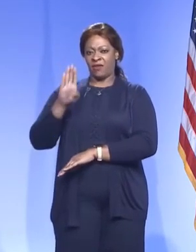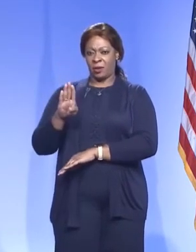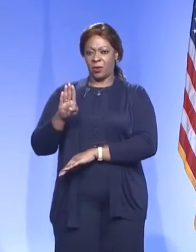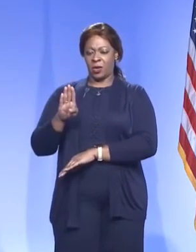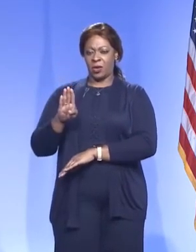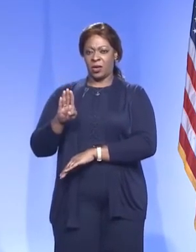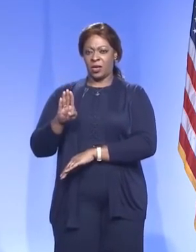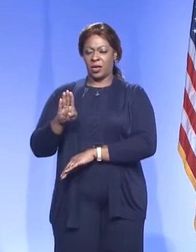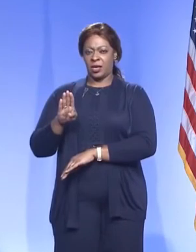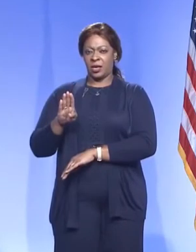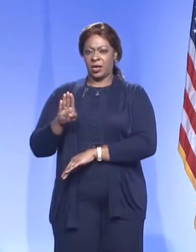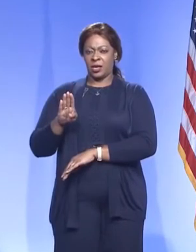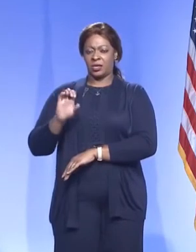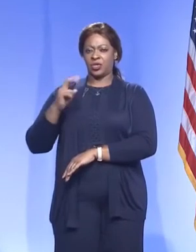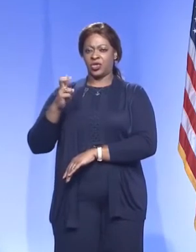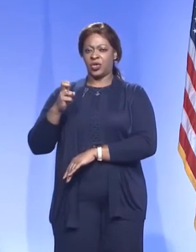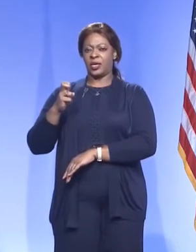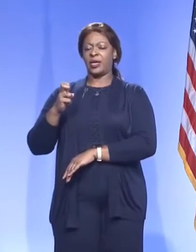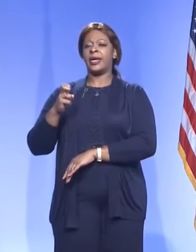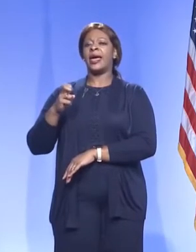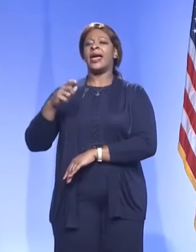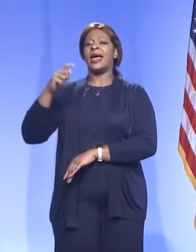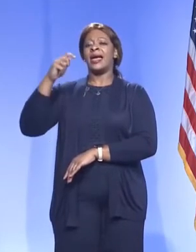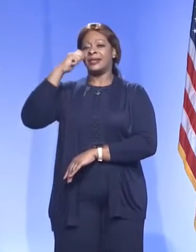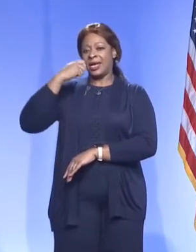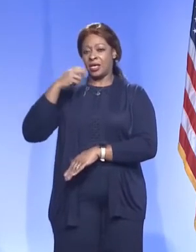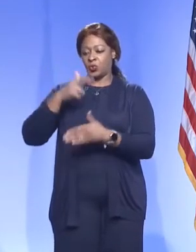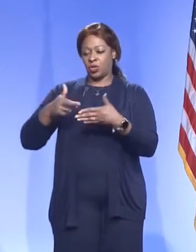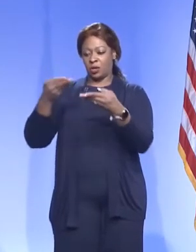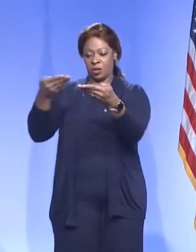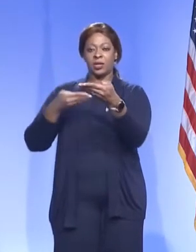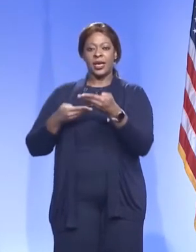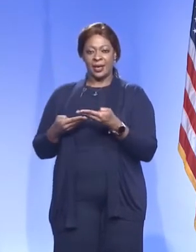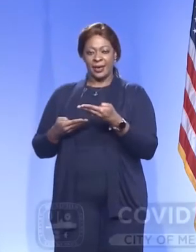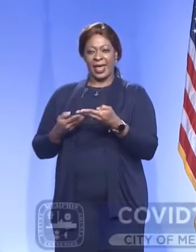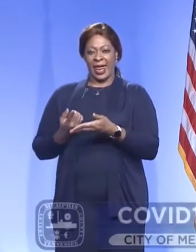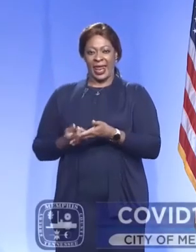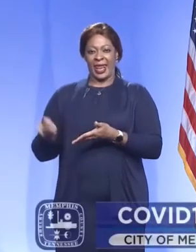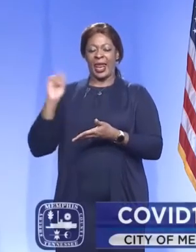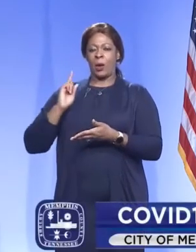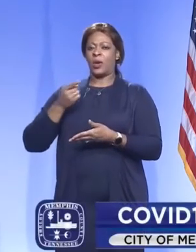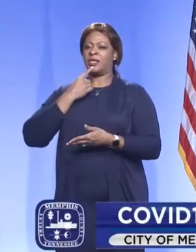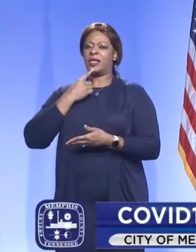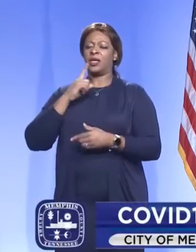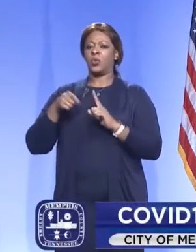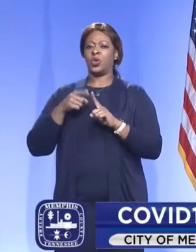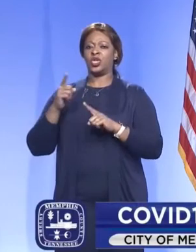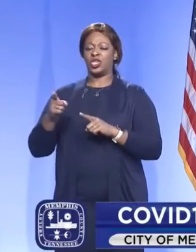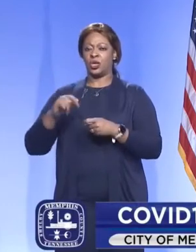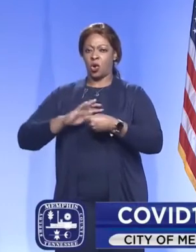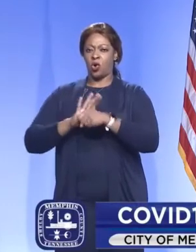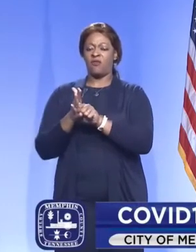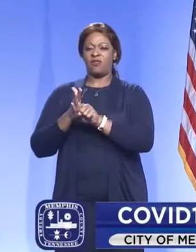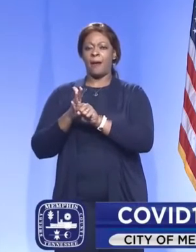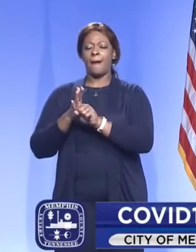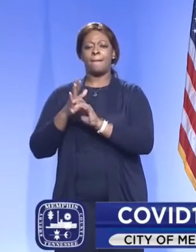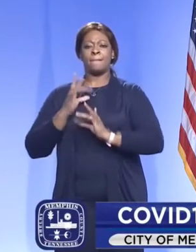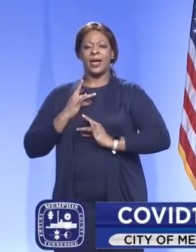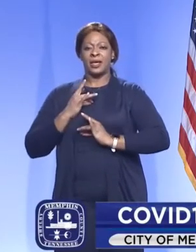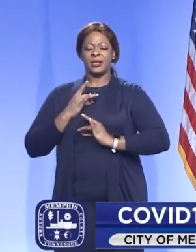Hi, I have two questions actually. First is, this is for someone from the health department, Dr. Randolph or